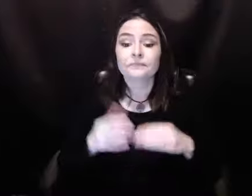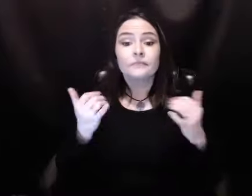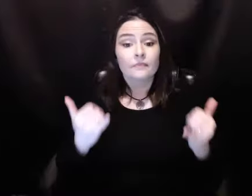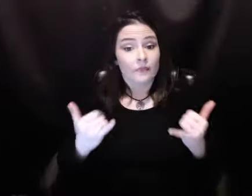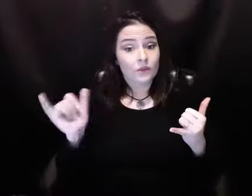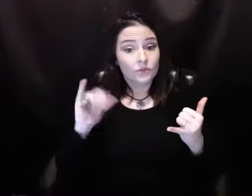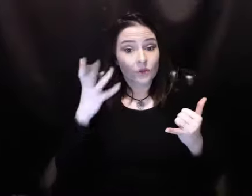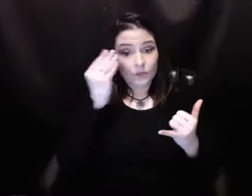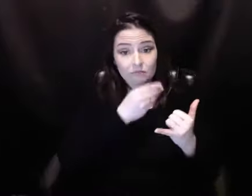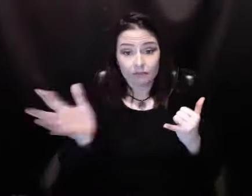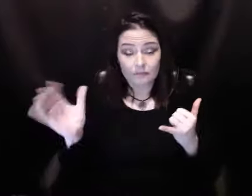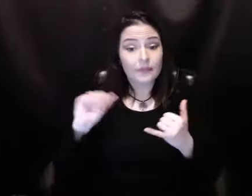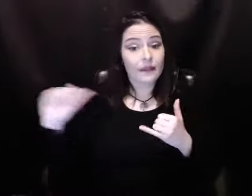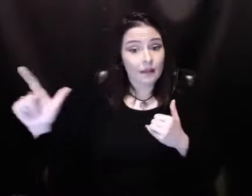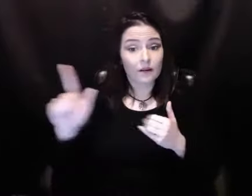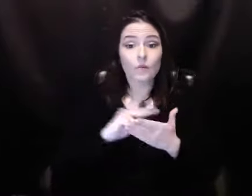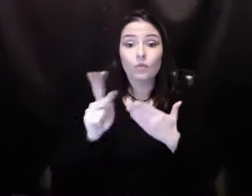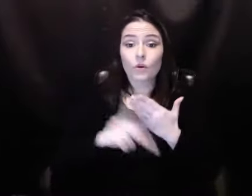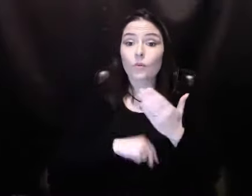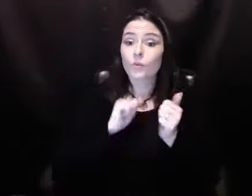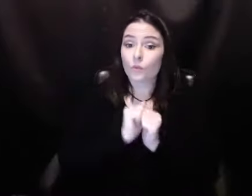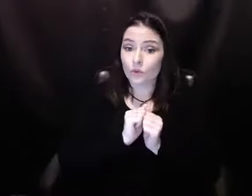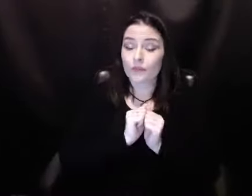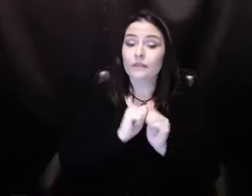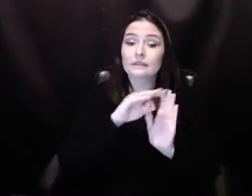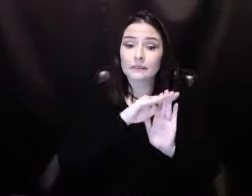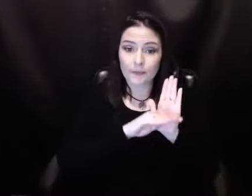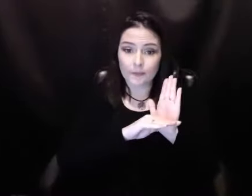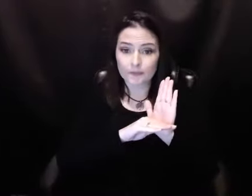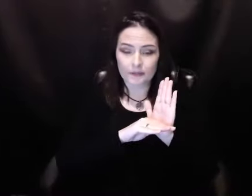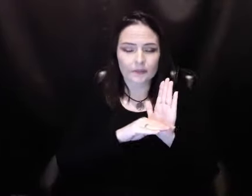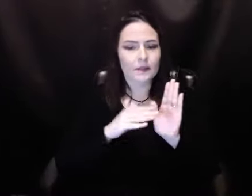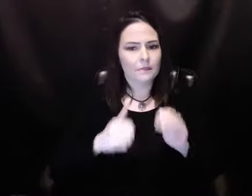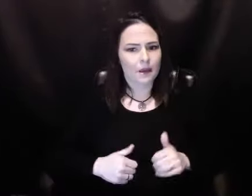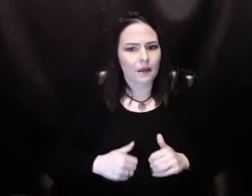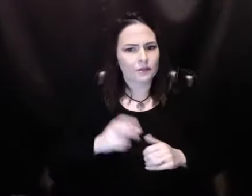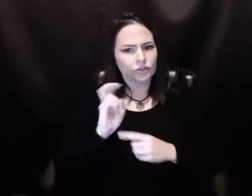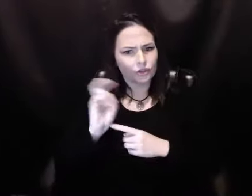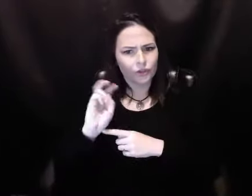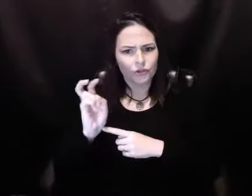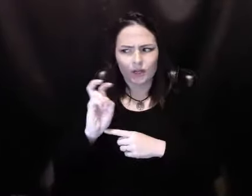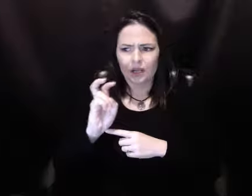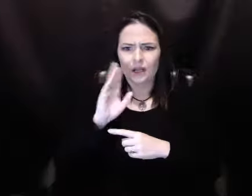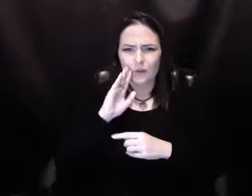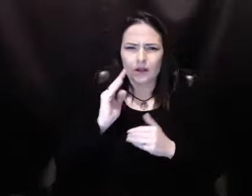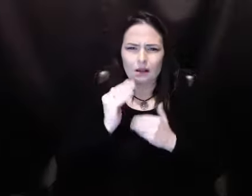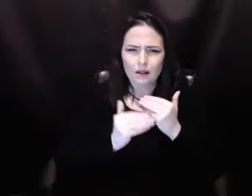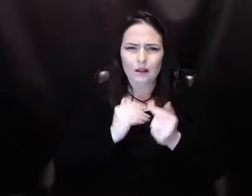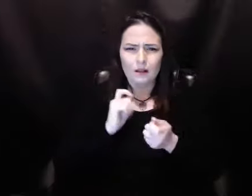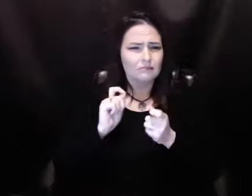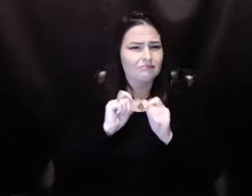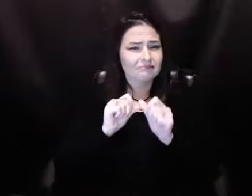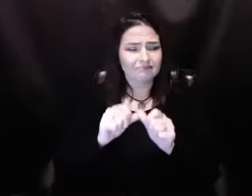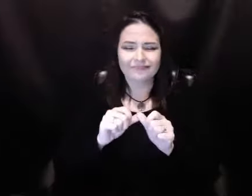that if I am to do justice to this program, I have to be painstakingly honest. So in taking